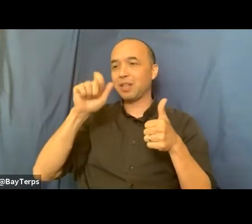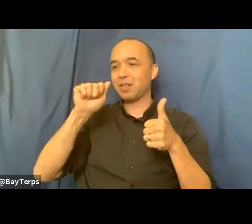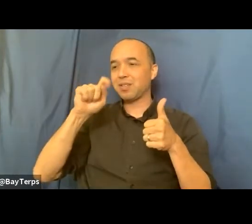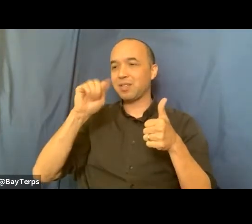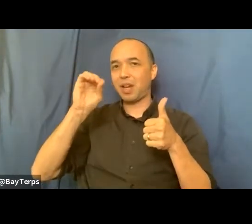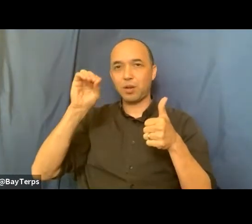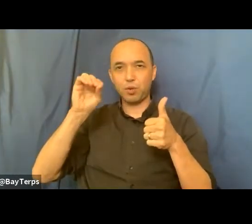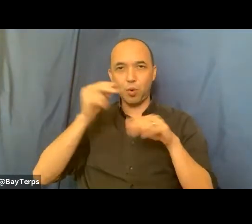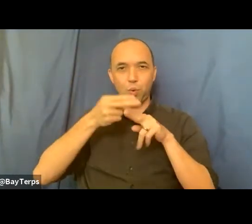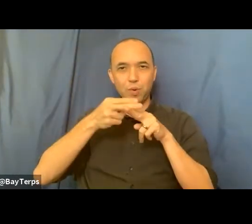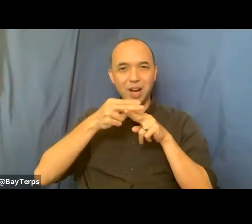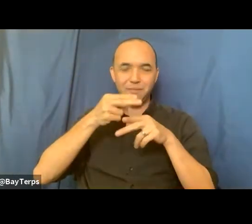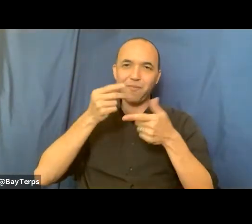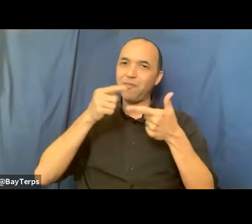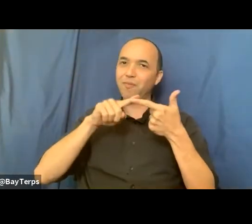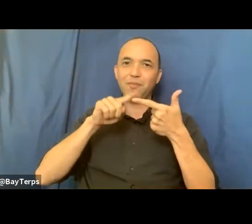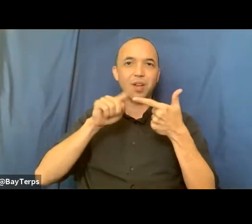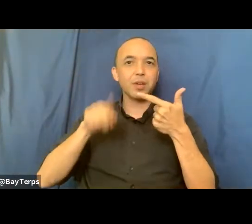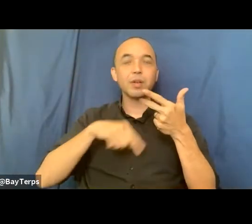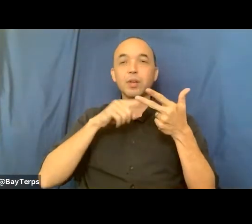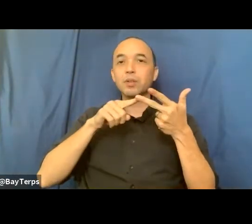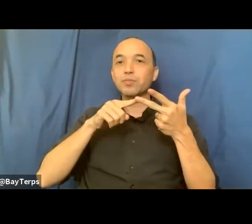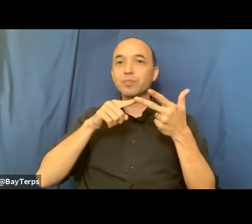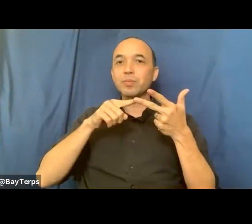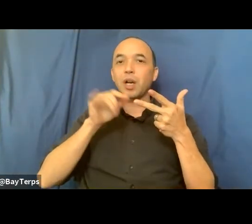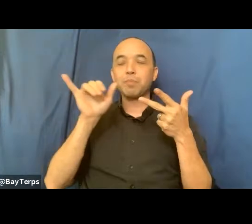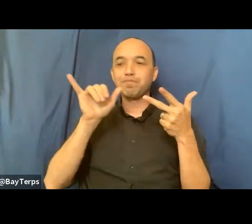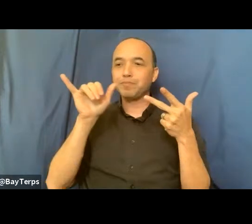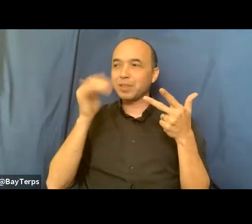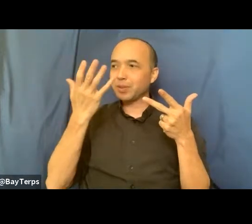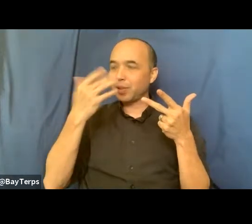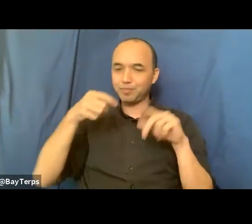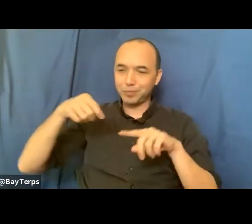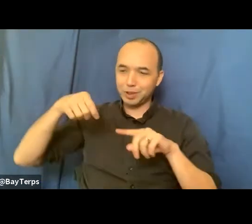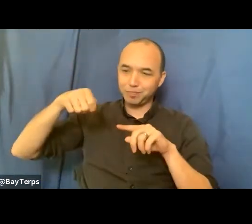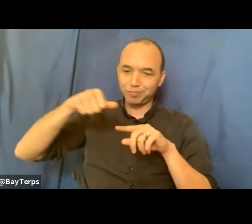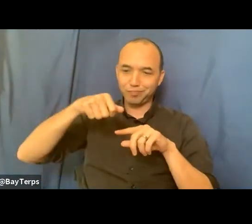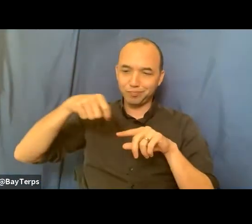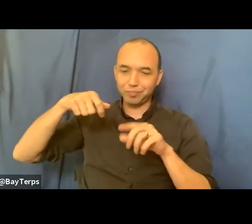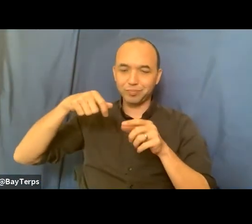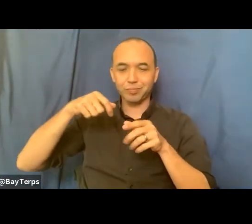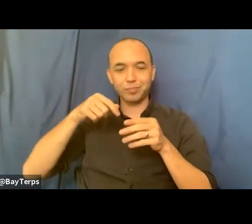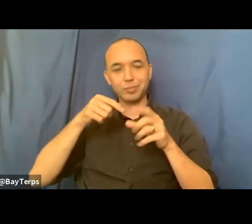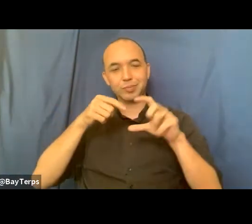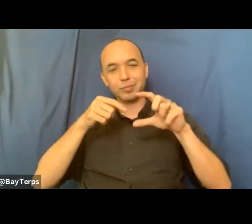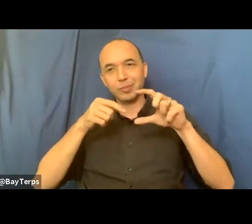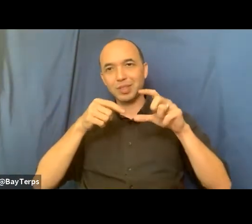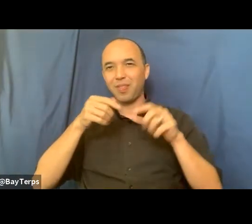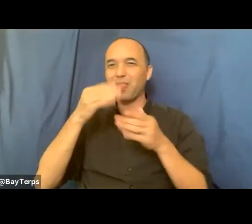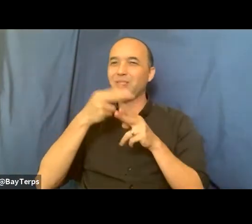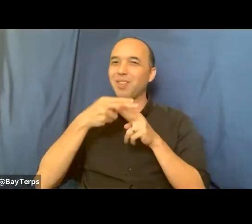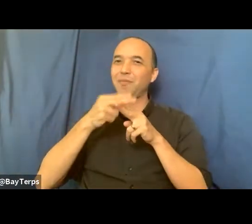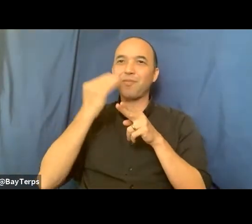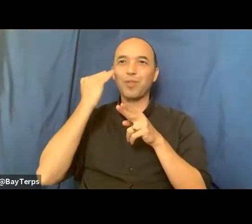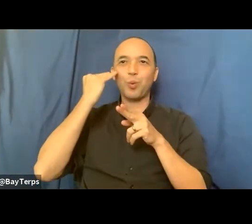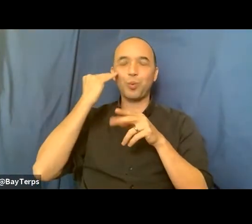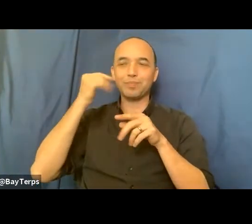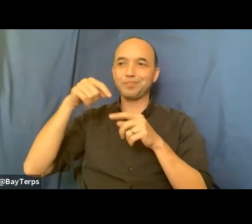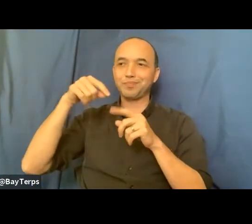the retractable craft knives. What It's great to use things that you have around. You